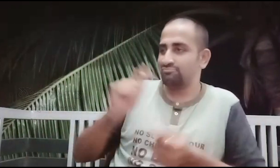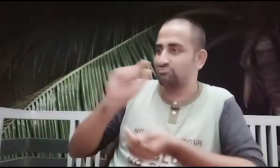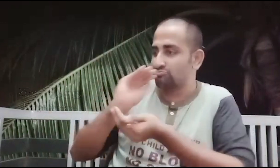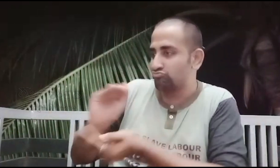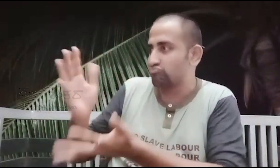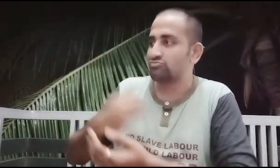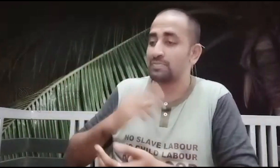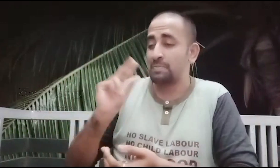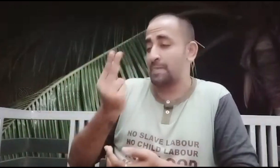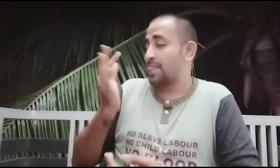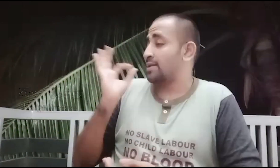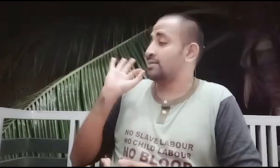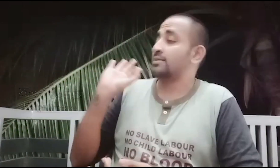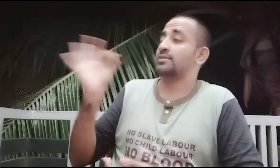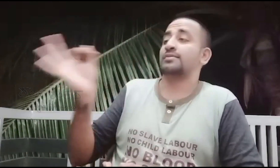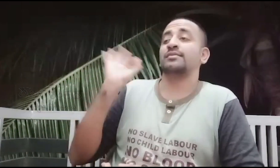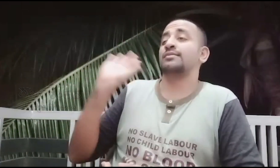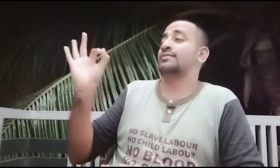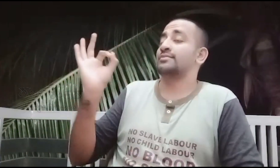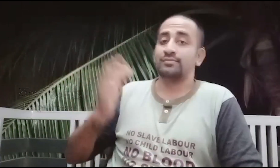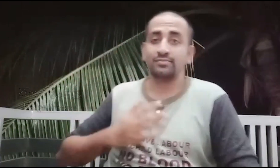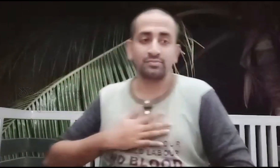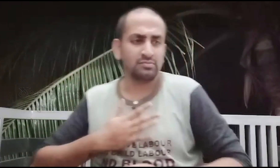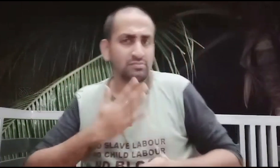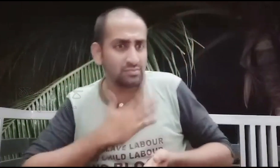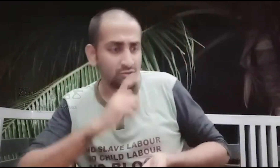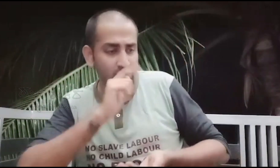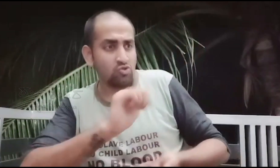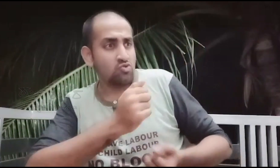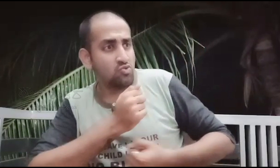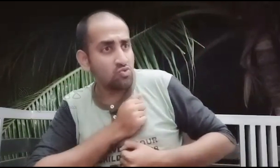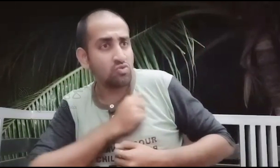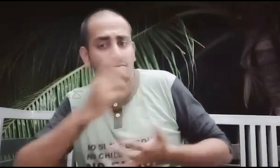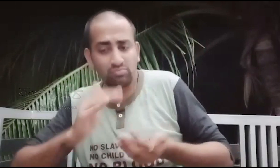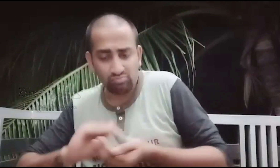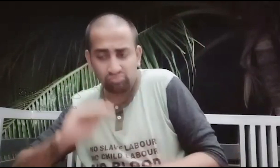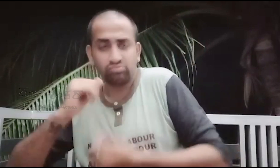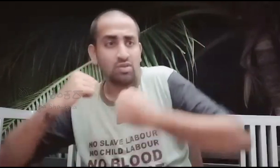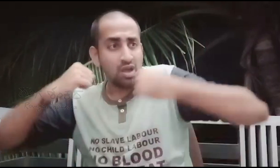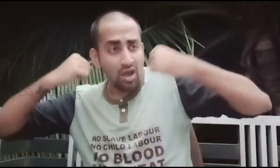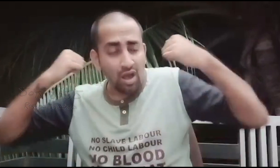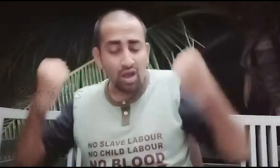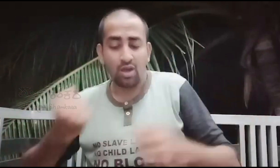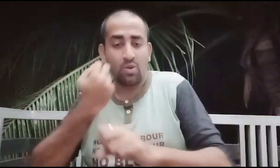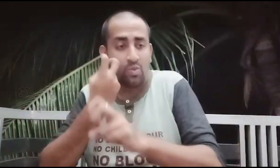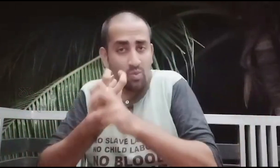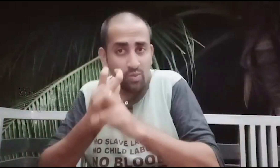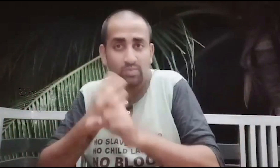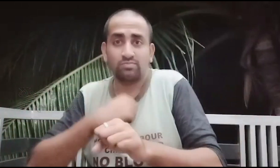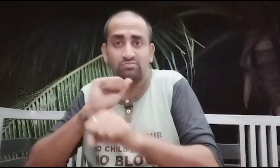"No. I haven't seen it, although I know that it looked tasty. I wanted